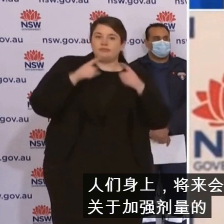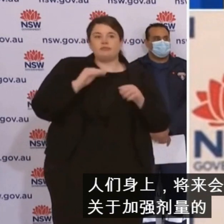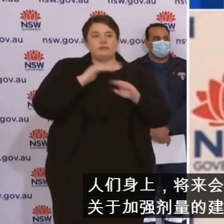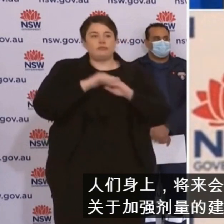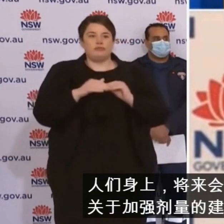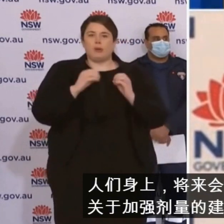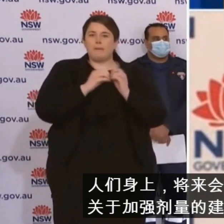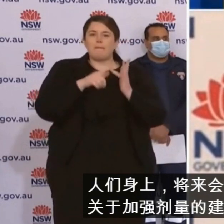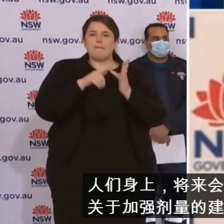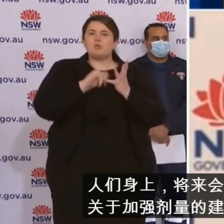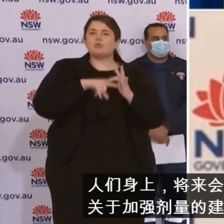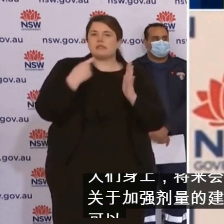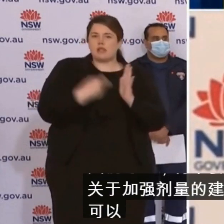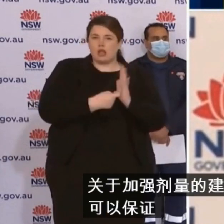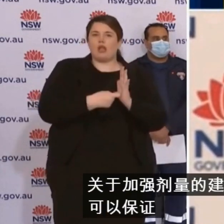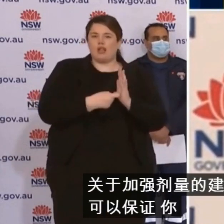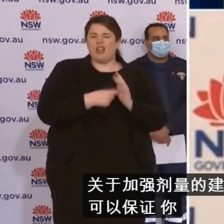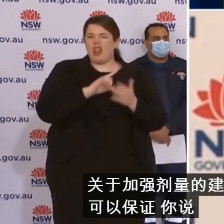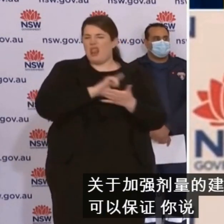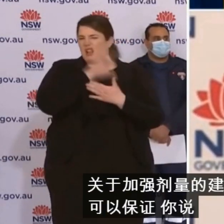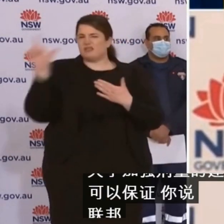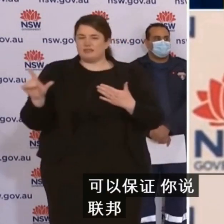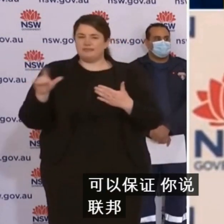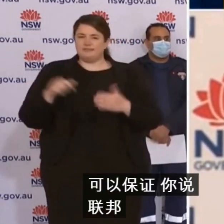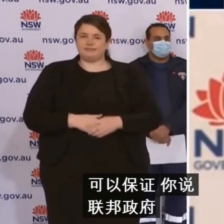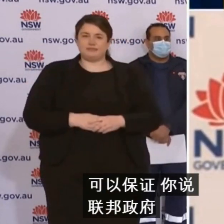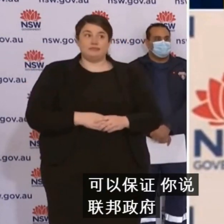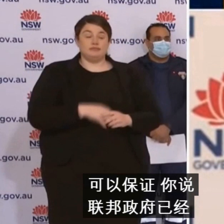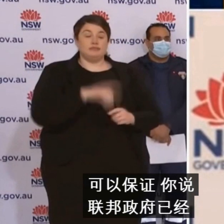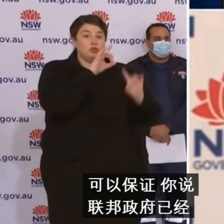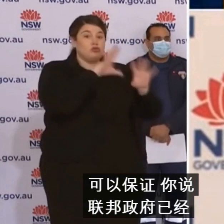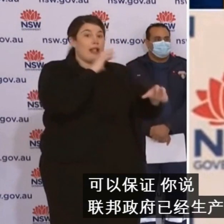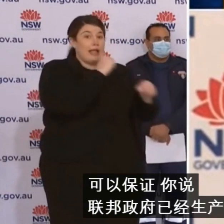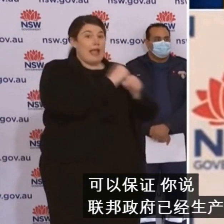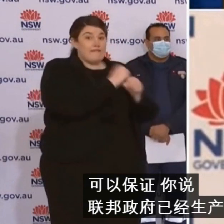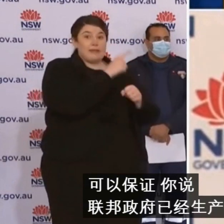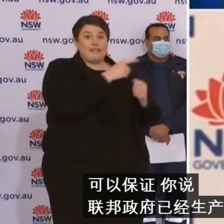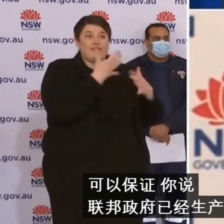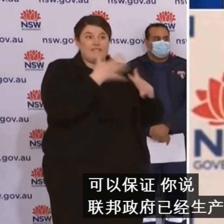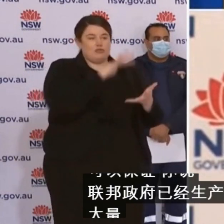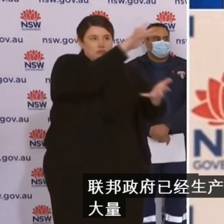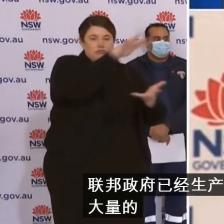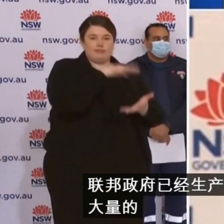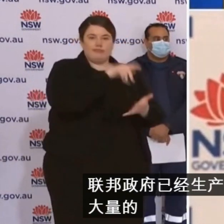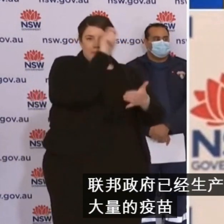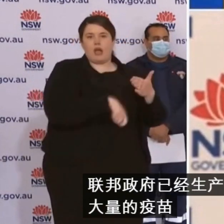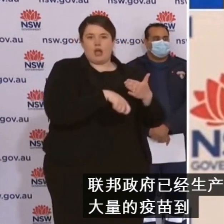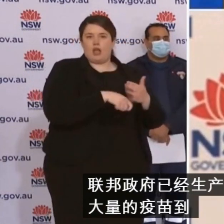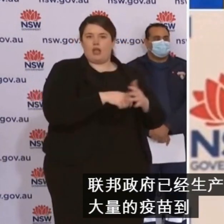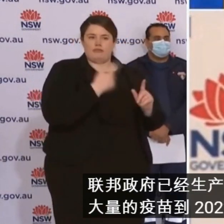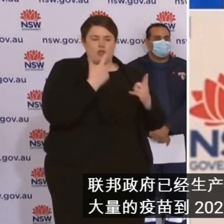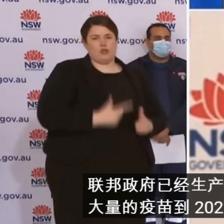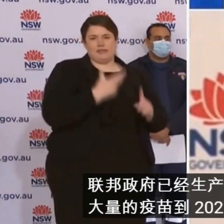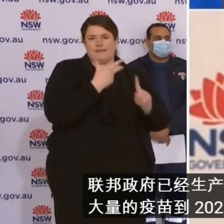doses in the future. And I can assure you that the Commonwealth Government has purchased large quantities of